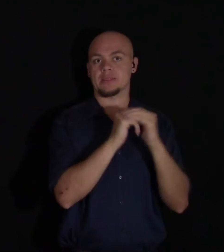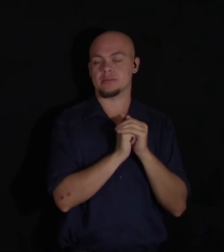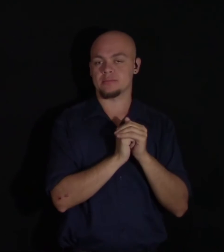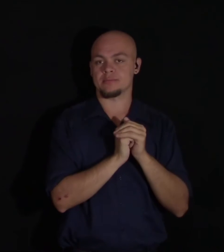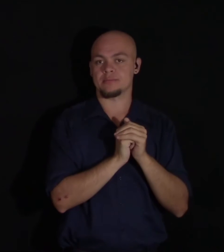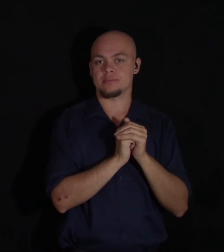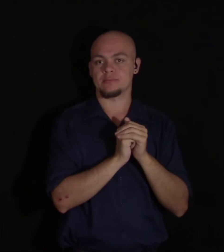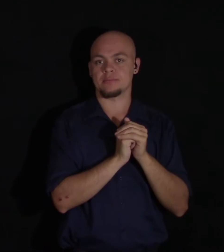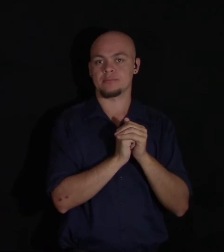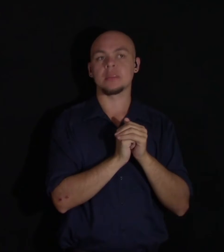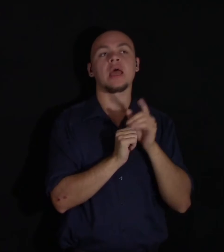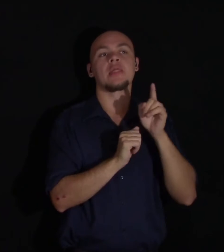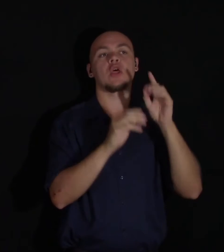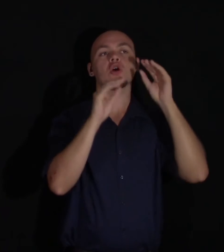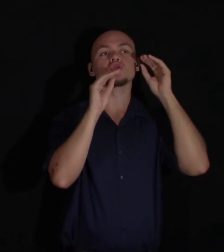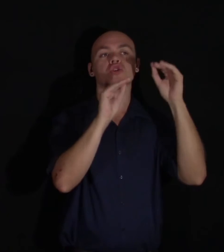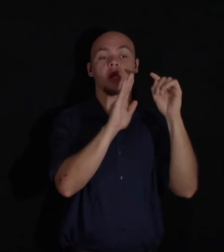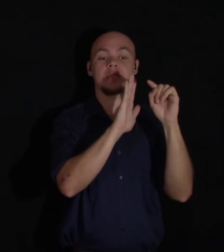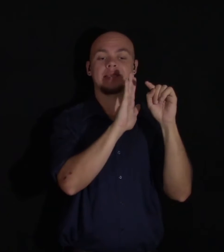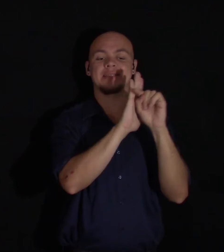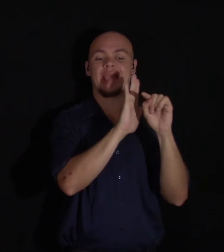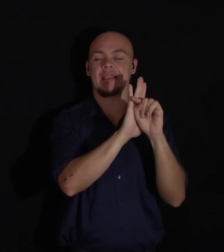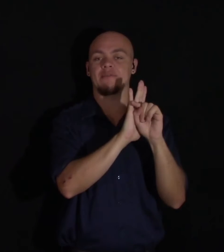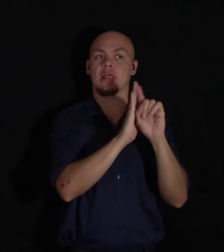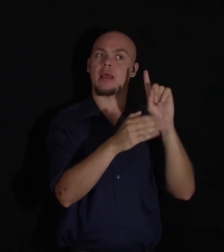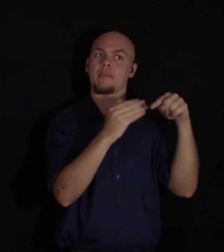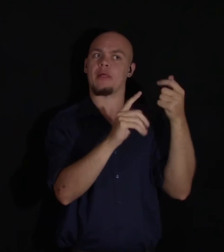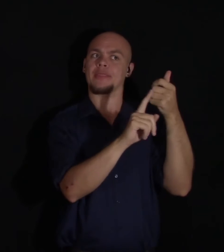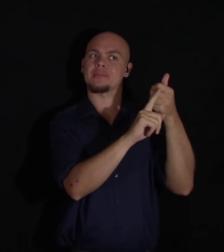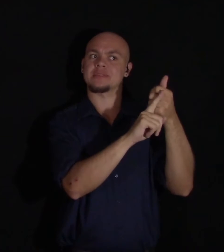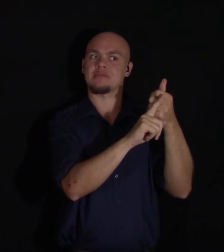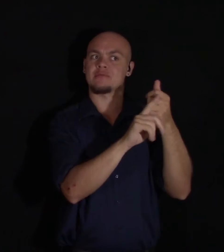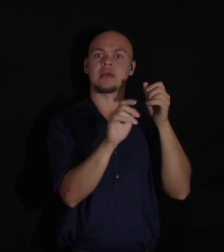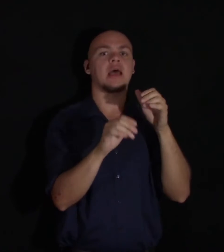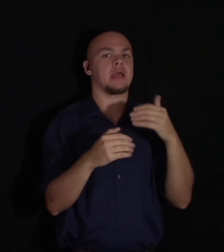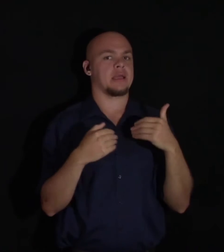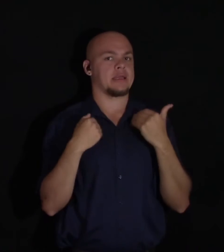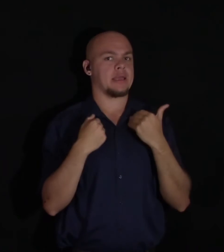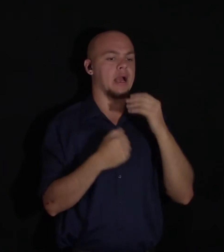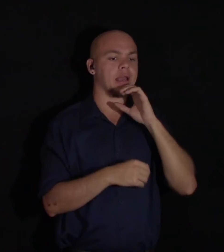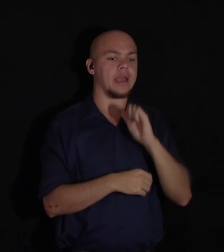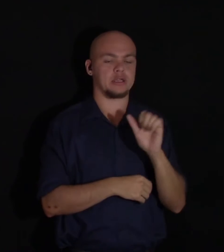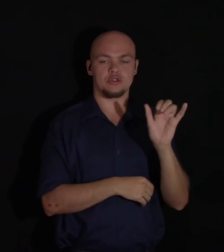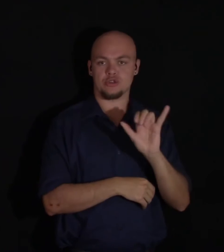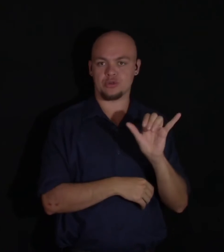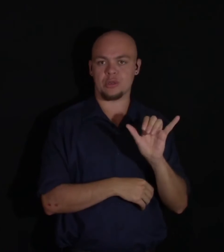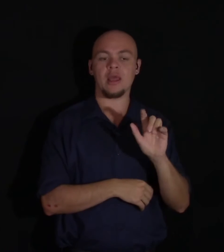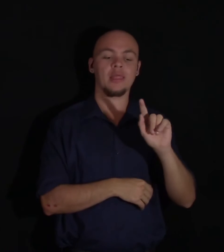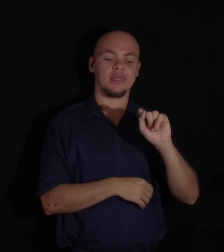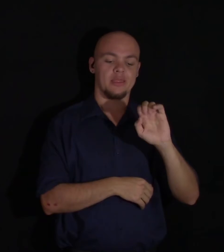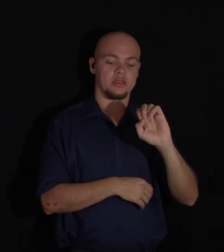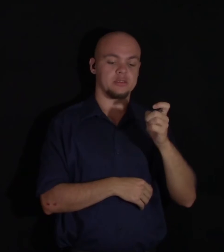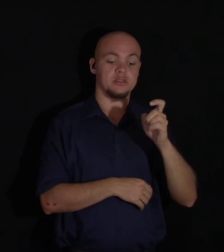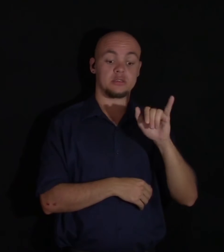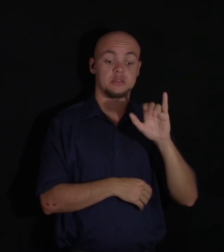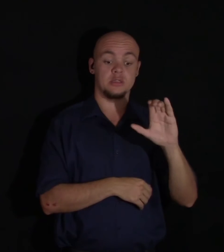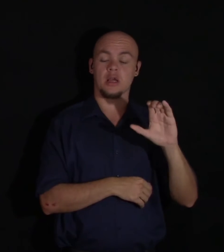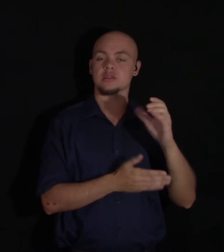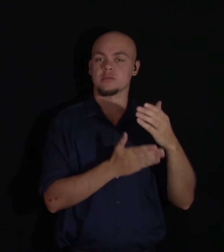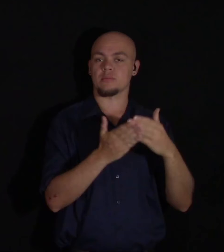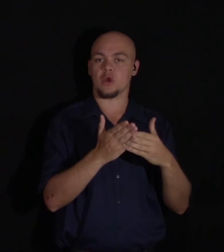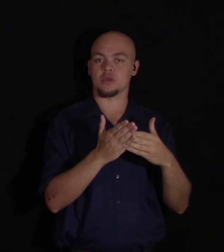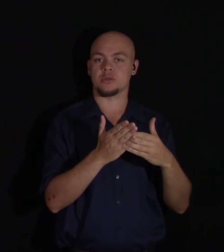very negatively about themselves from a very young age. And this is where the toxic part comes in. You see,